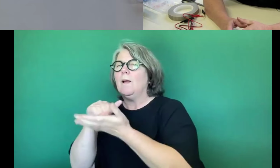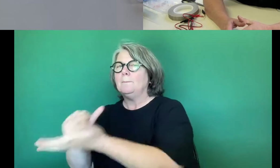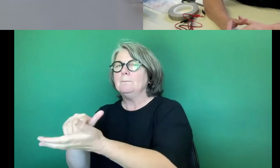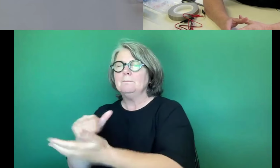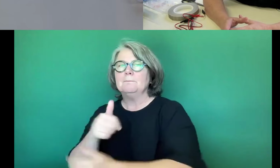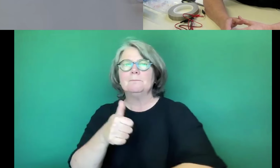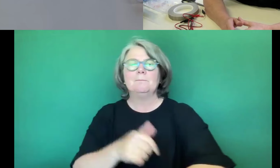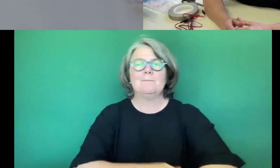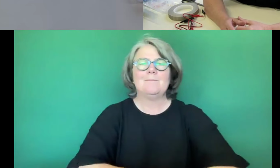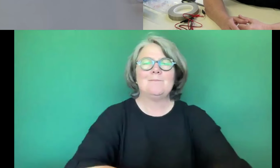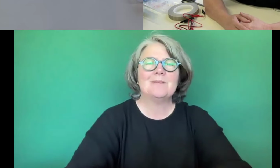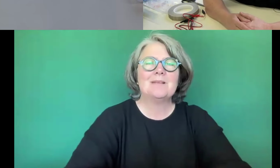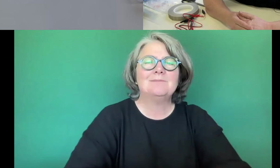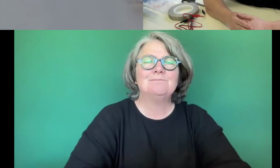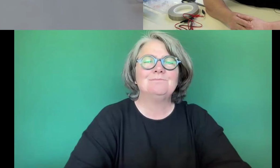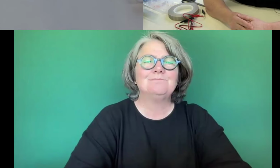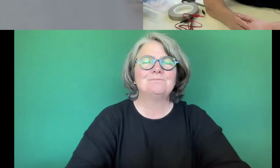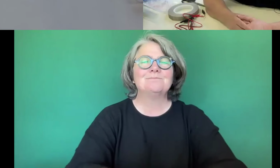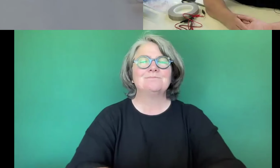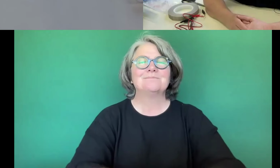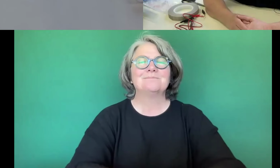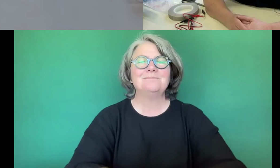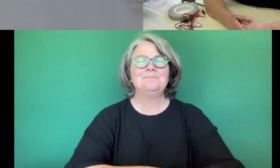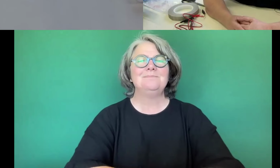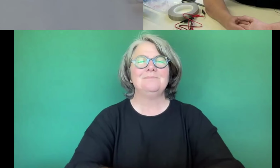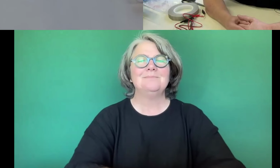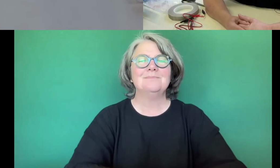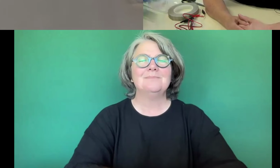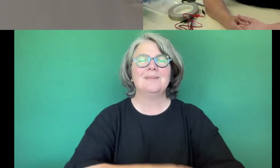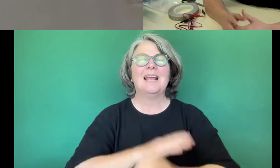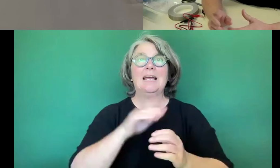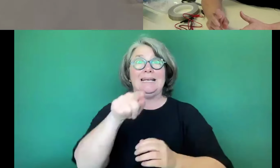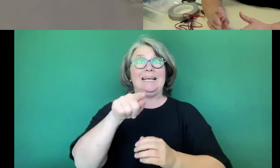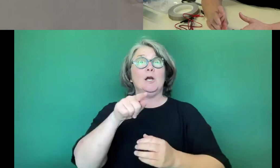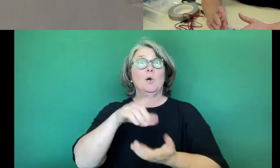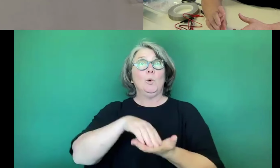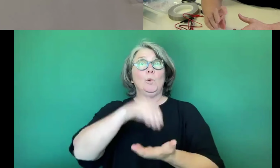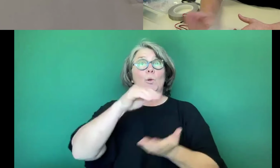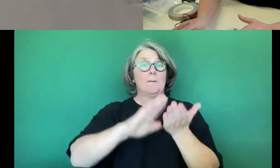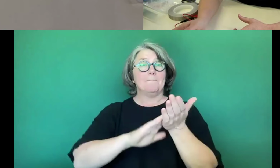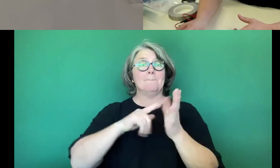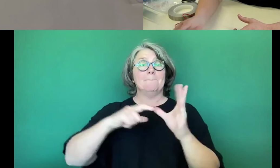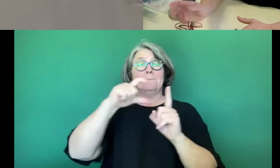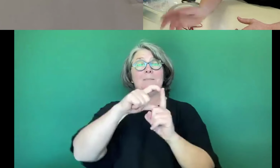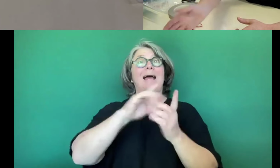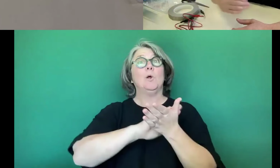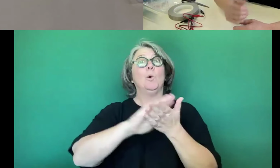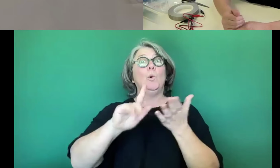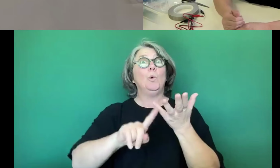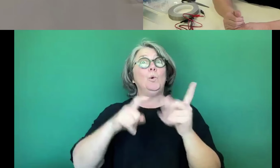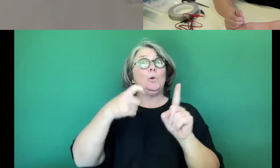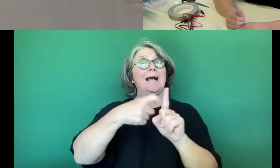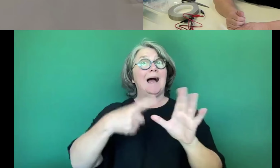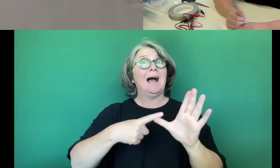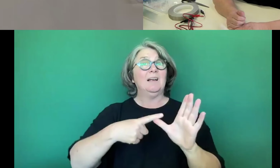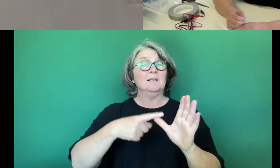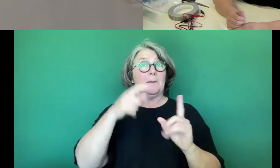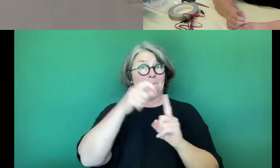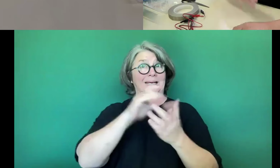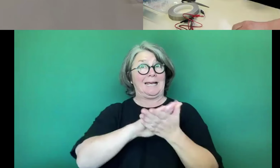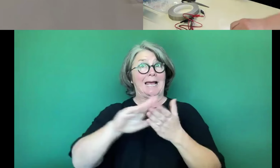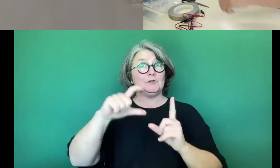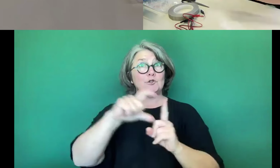It's live, it's open. Okay. So there is a breakout room open if you want to move into it to troubleshoot, and then you can bring yourself back as